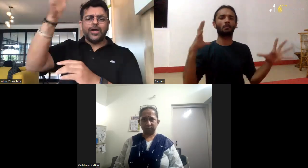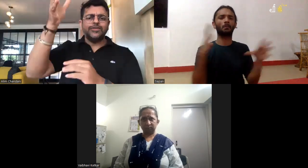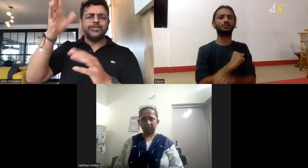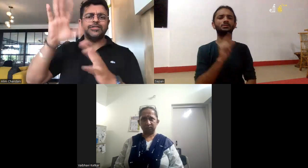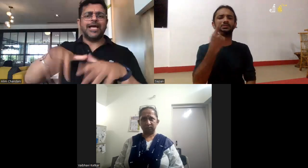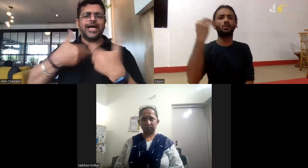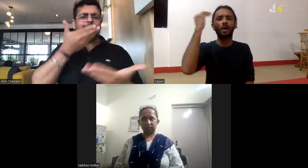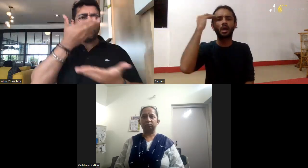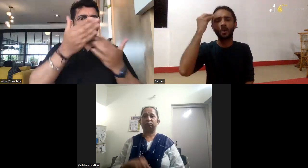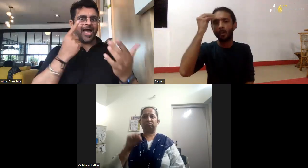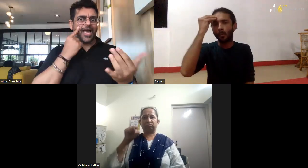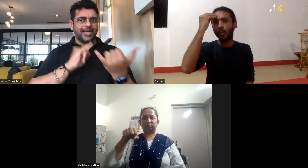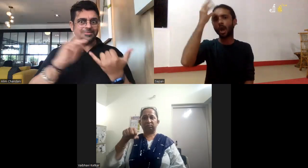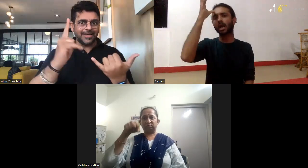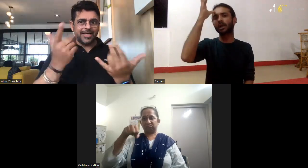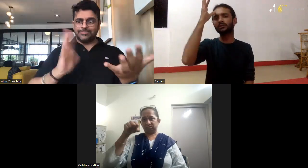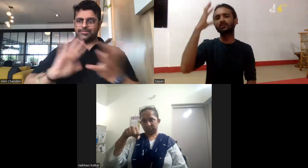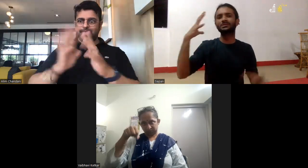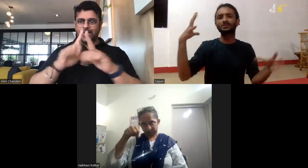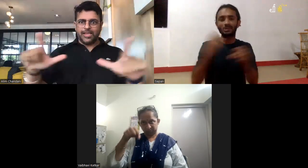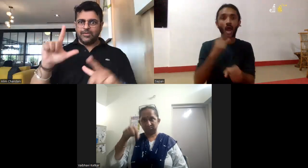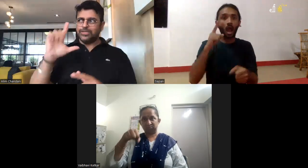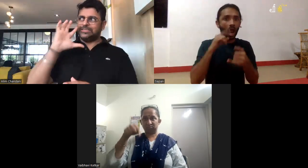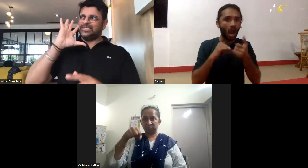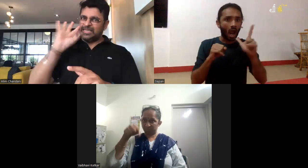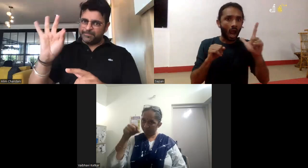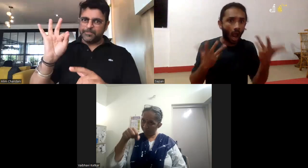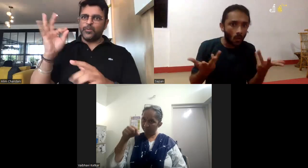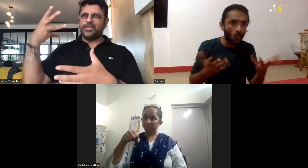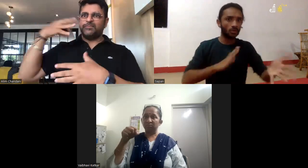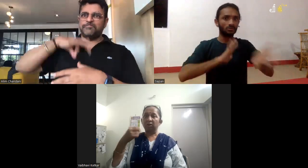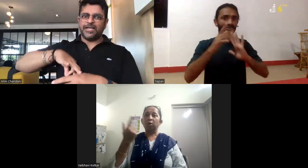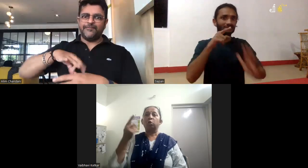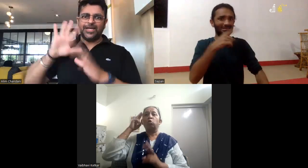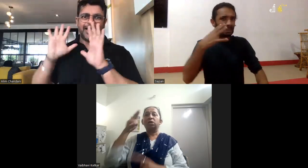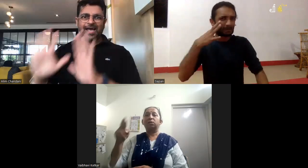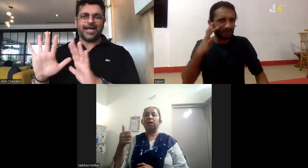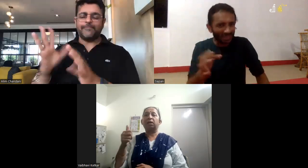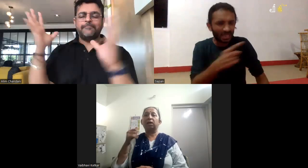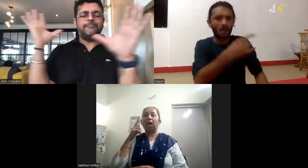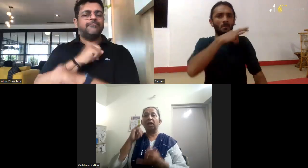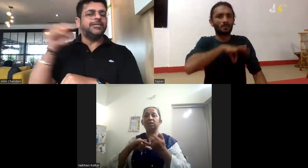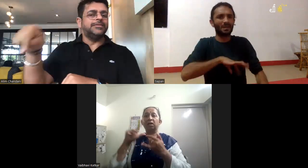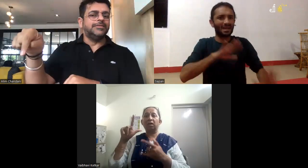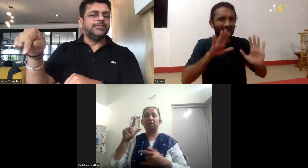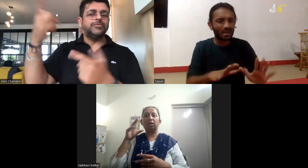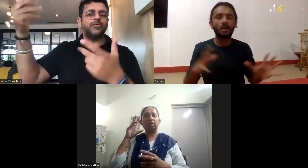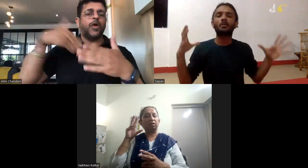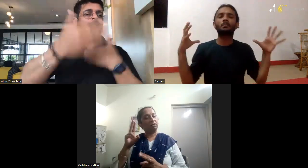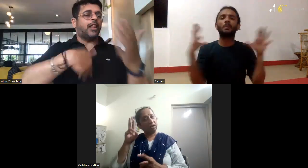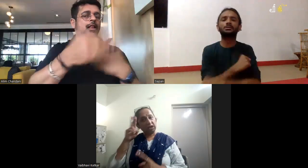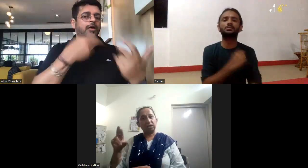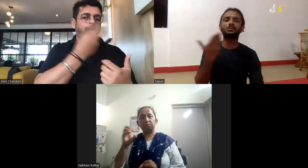missing on the facial expressions. It's like we can easily become fool, because through the